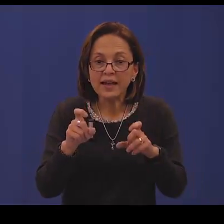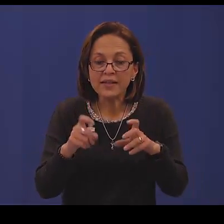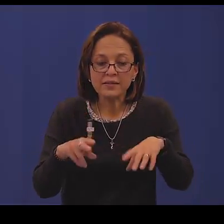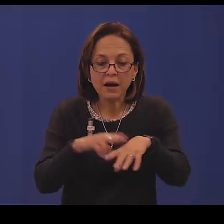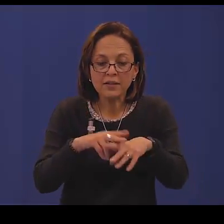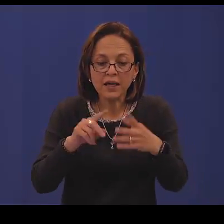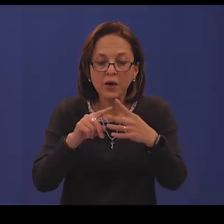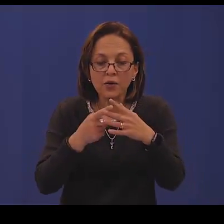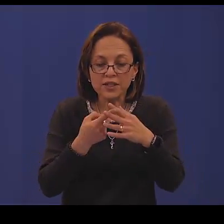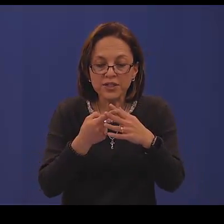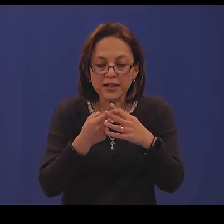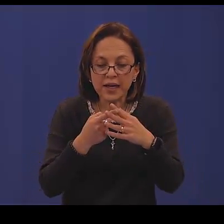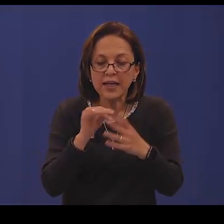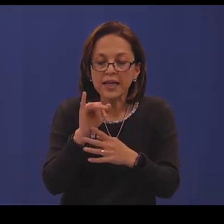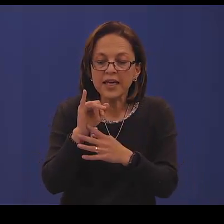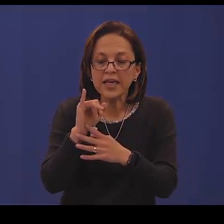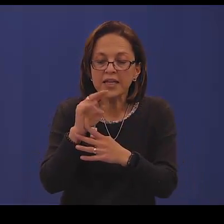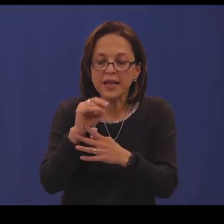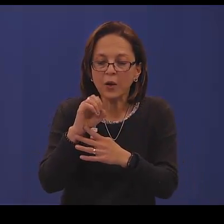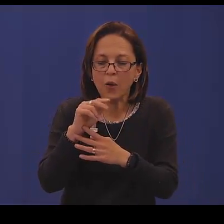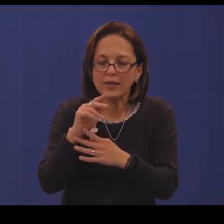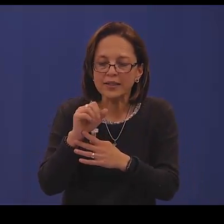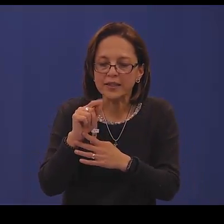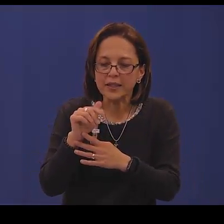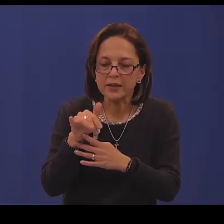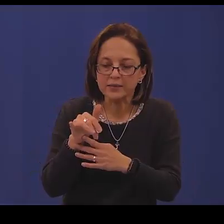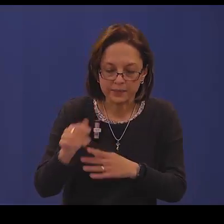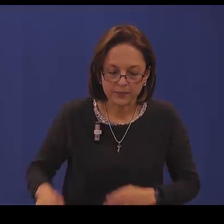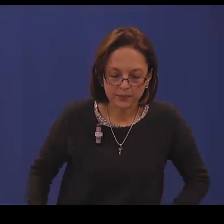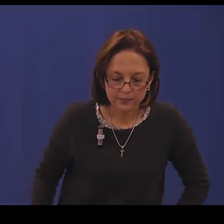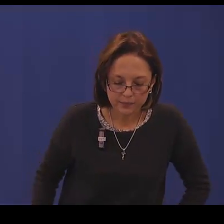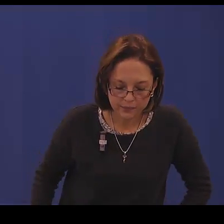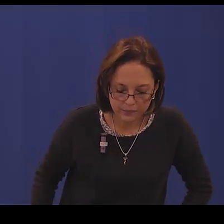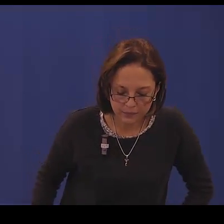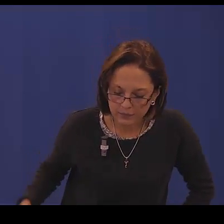Where? Test on the original inequality.